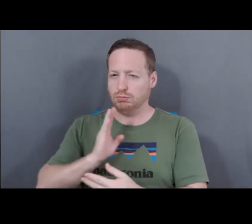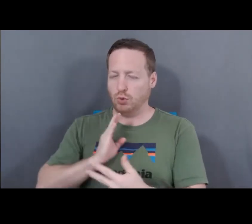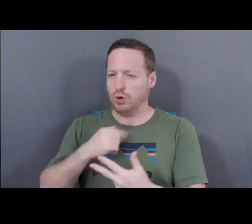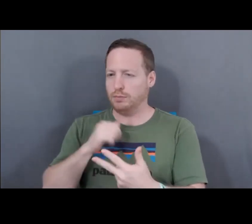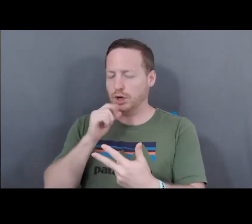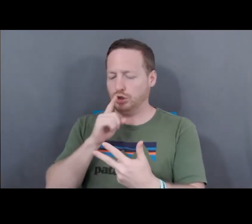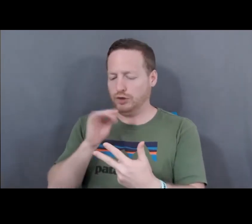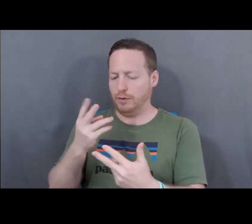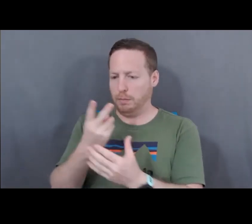I